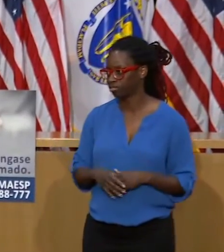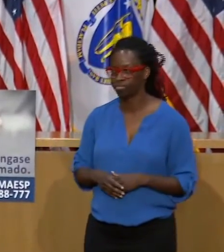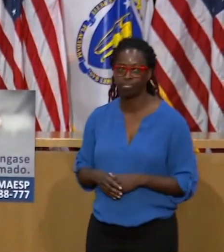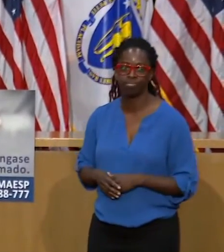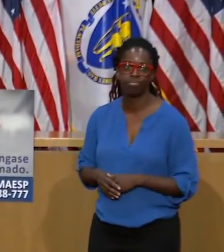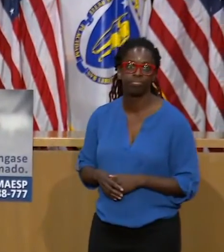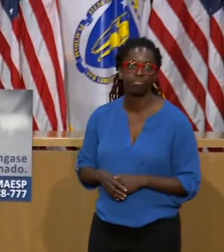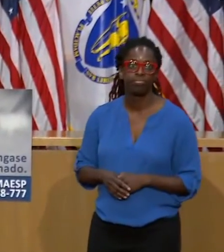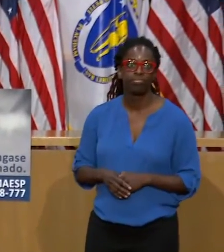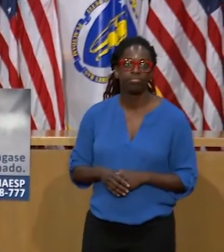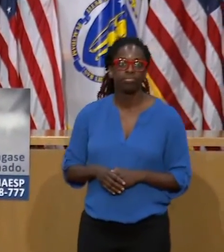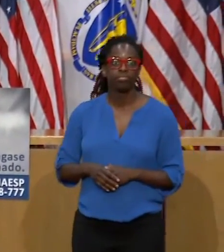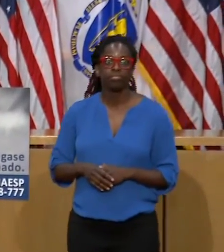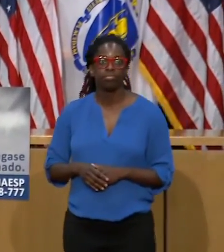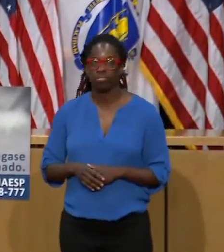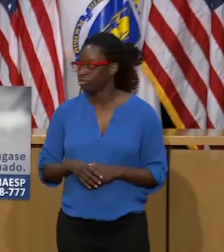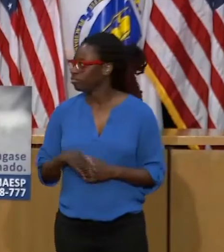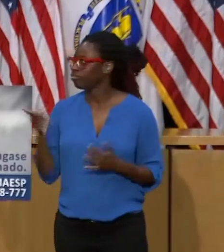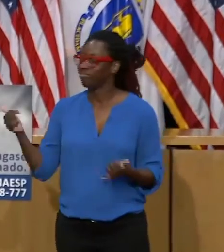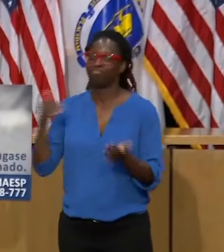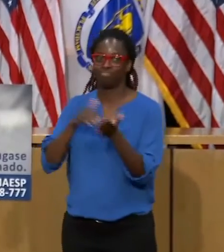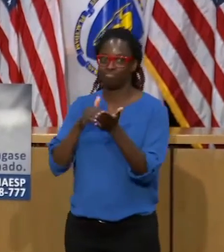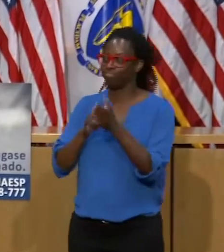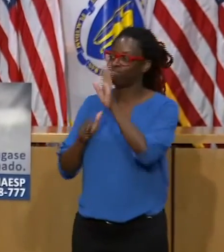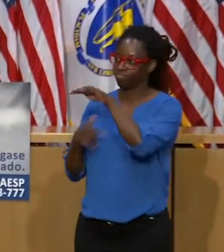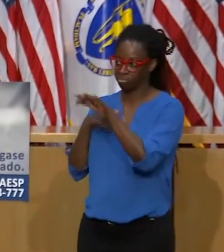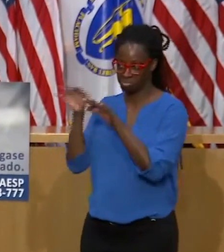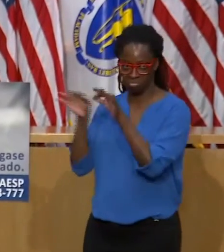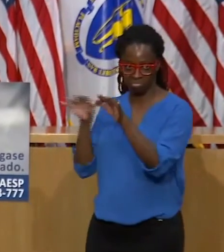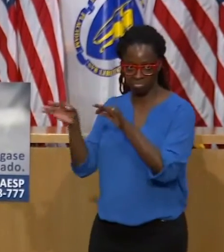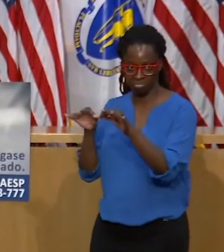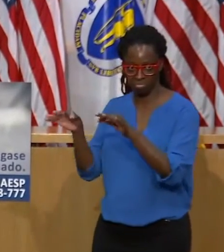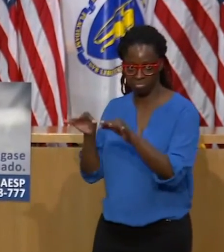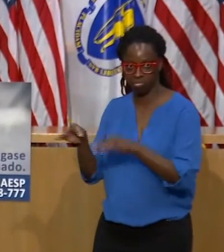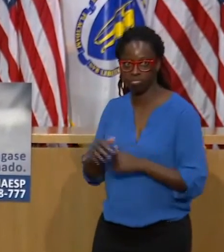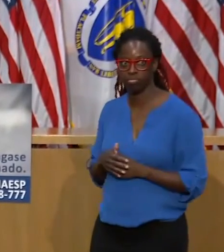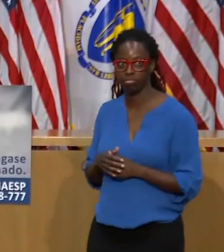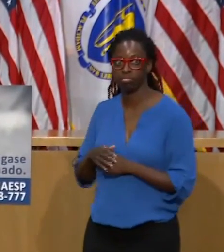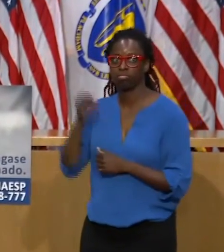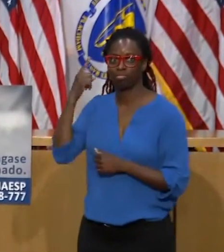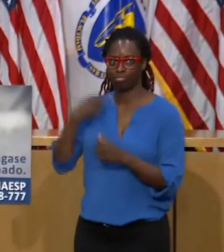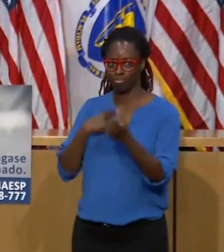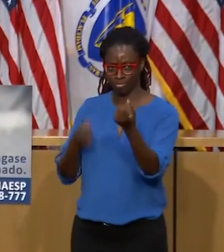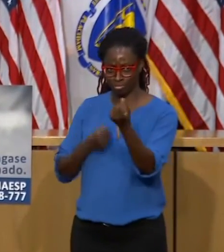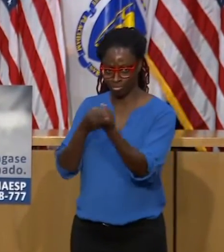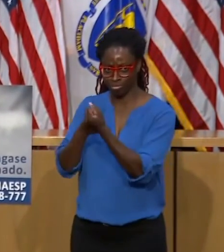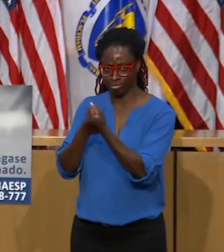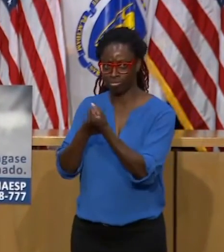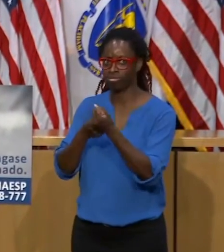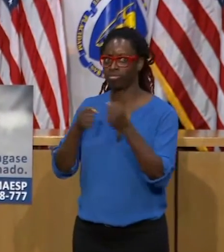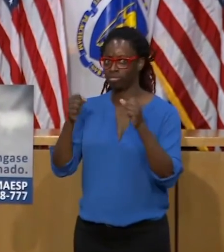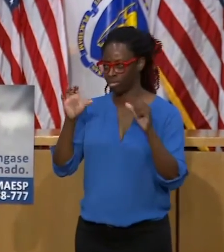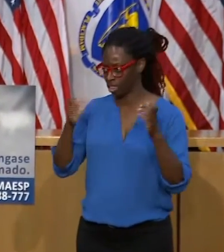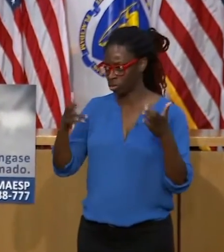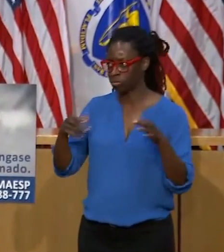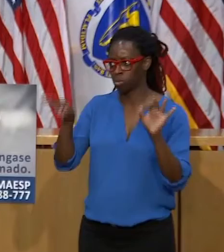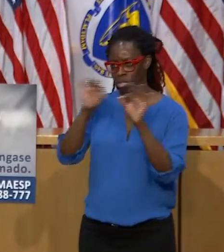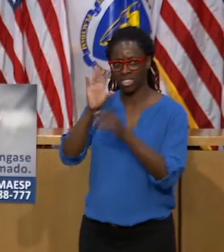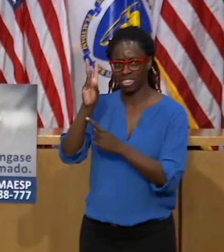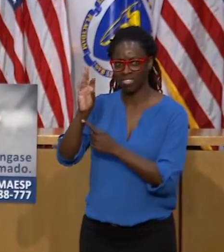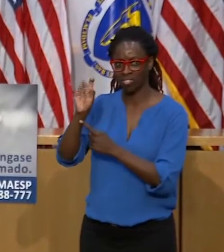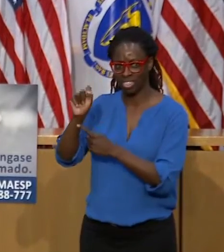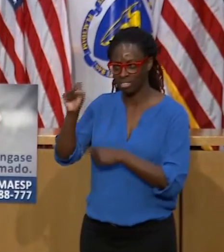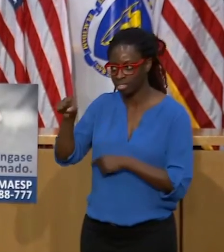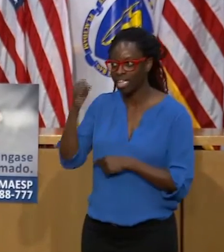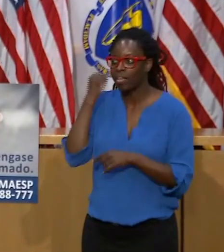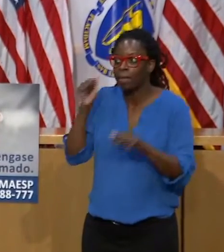Yes, thank you. We do support the CDC recommendation of 6 feet of distance when possible, and especially when masks